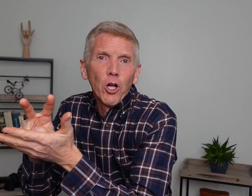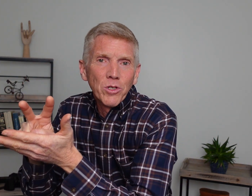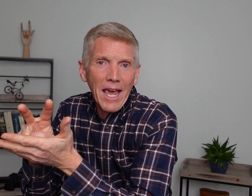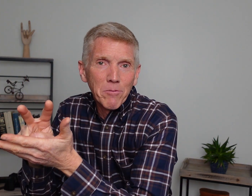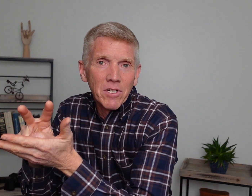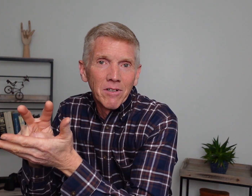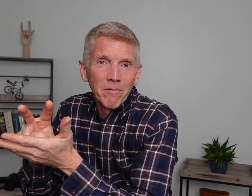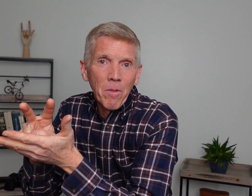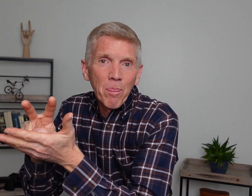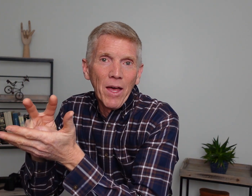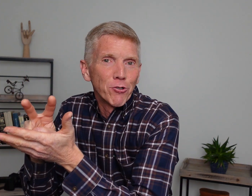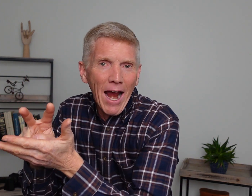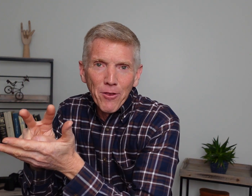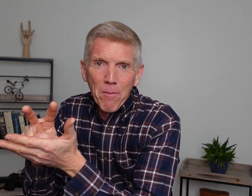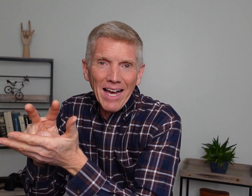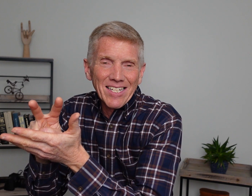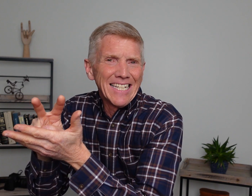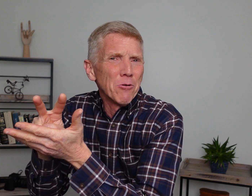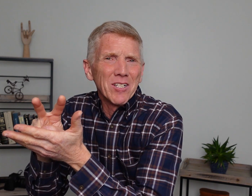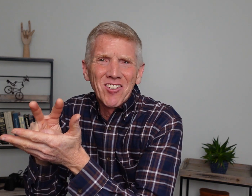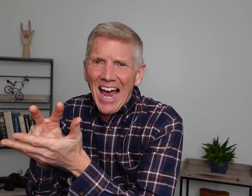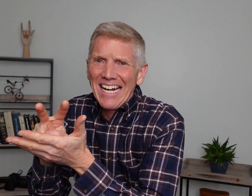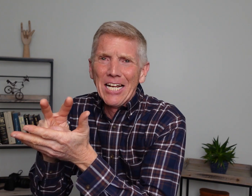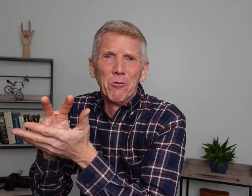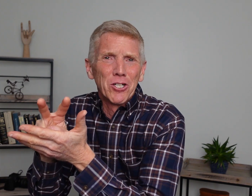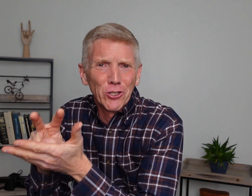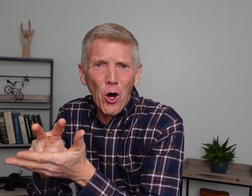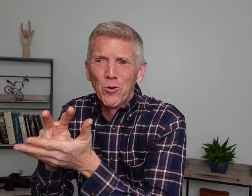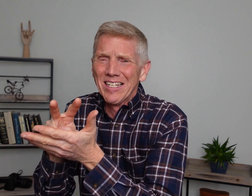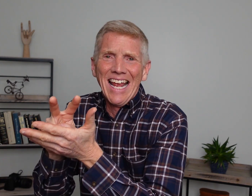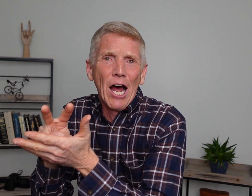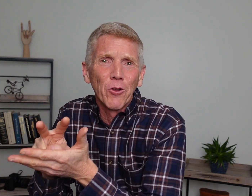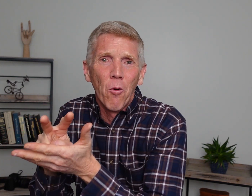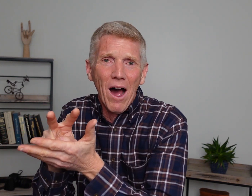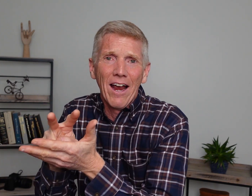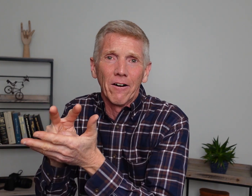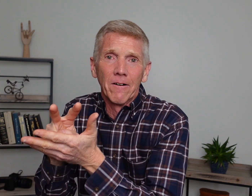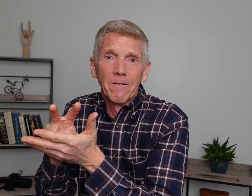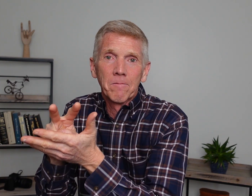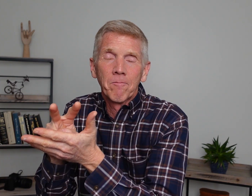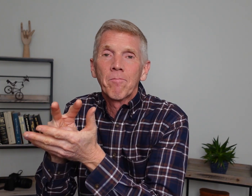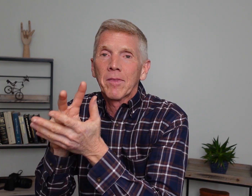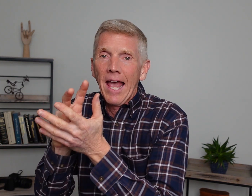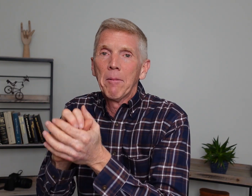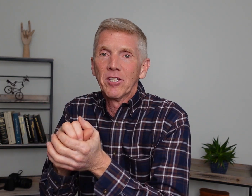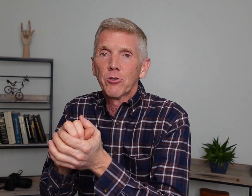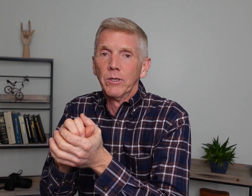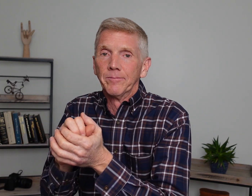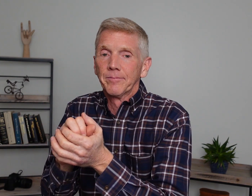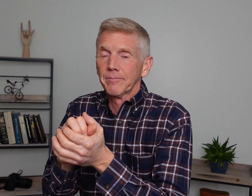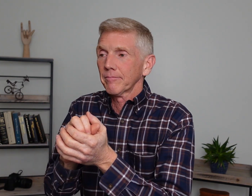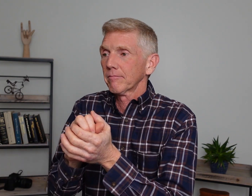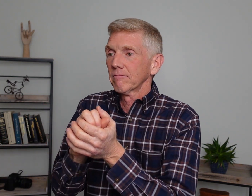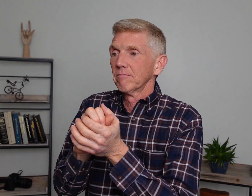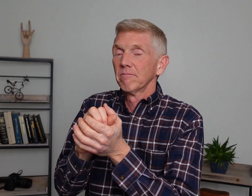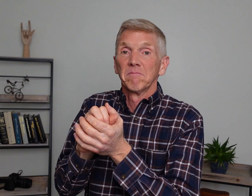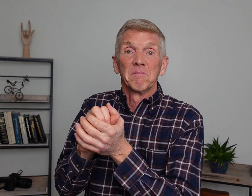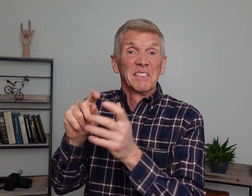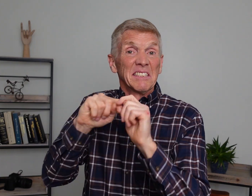Close games. They tried their best. It was tight. It was close. Down to the wire. How about this one?